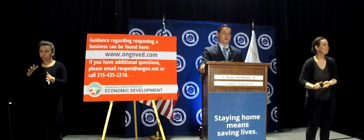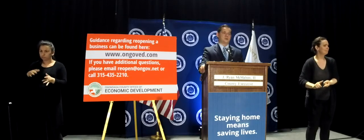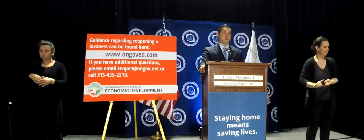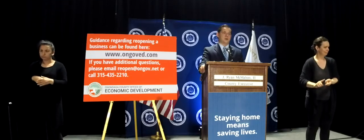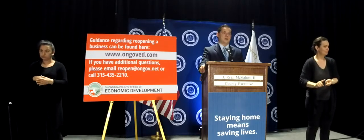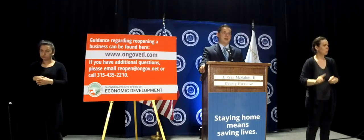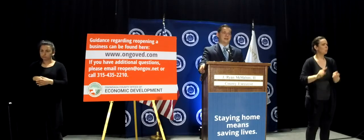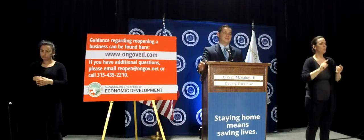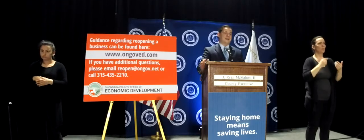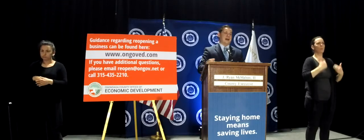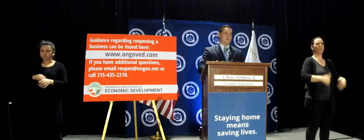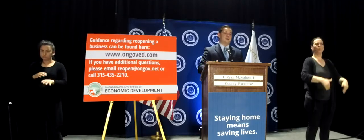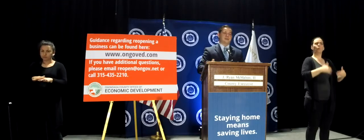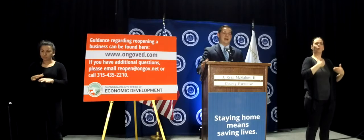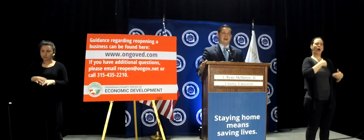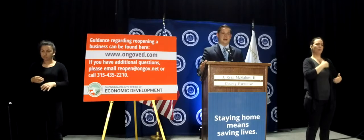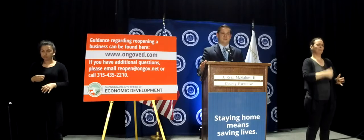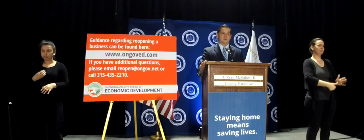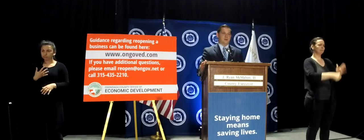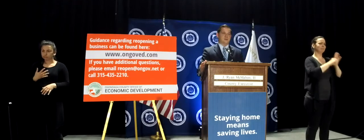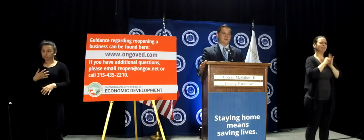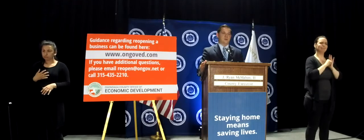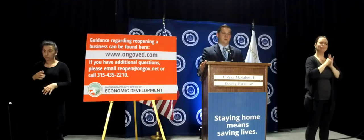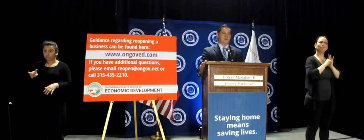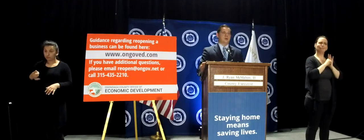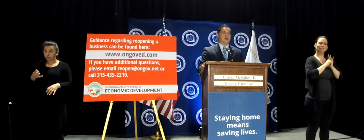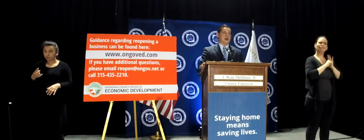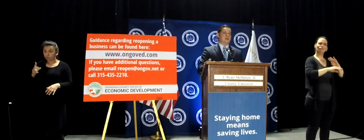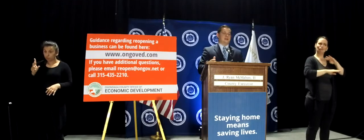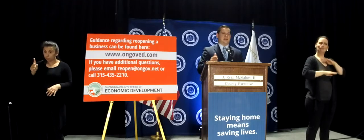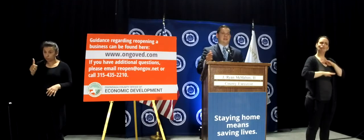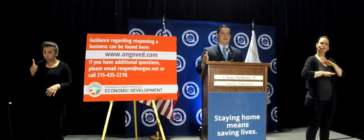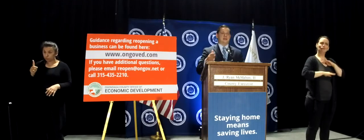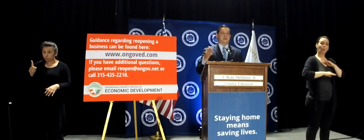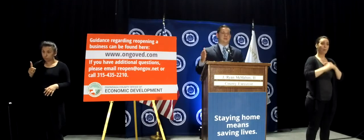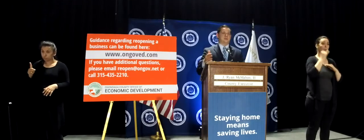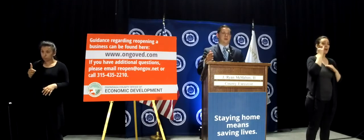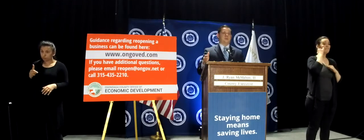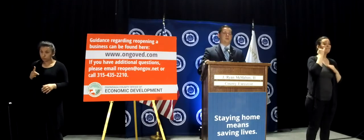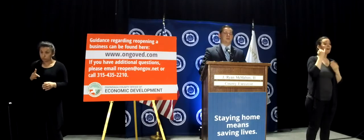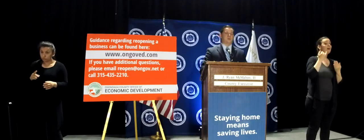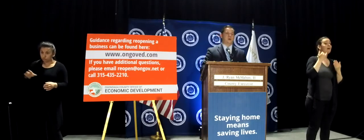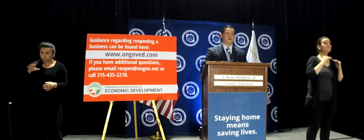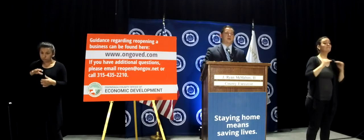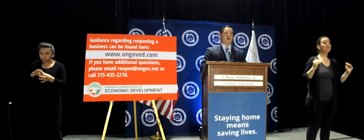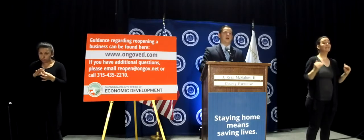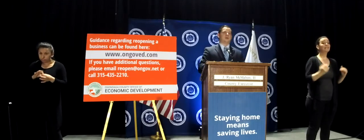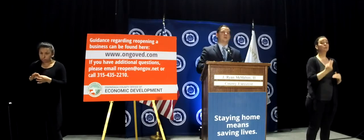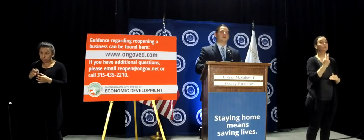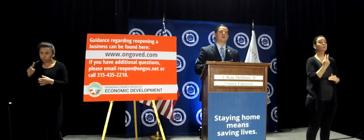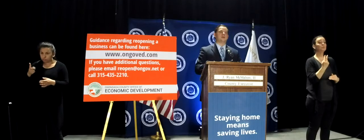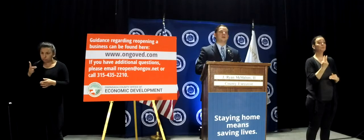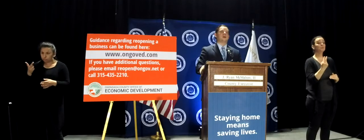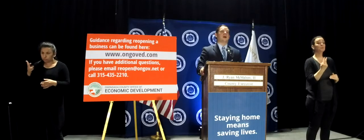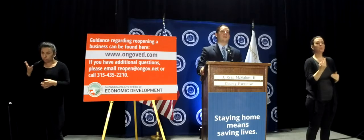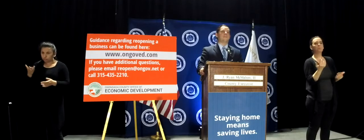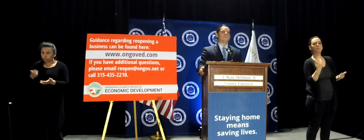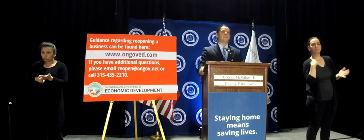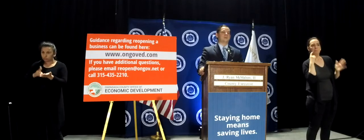at large. And then if it happens again after phase 2, I think that then tells us a couple things. One, our